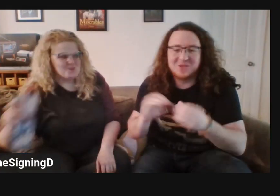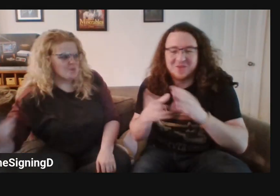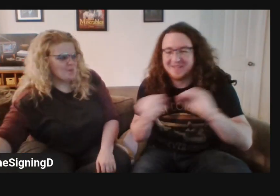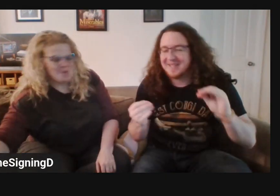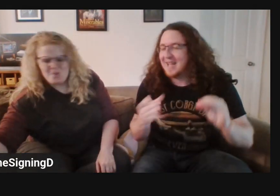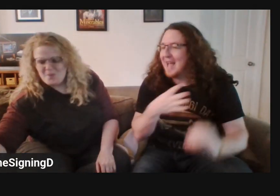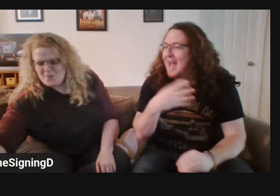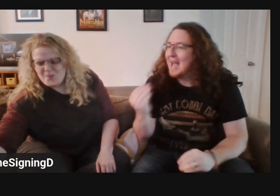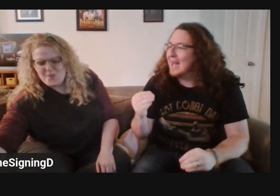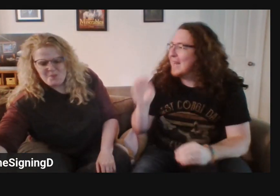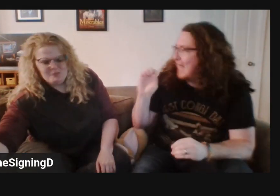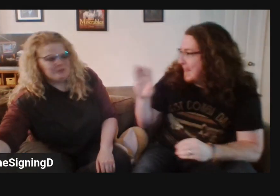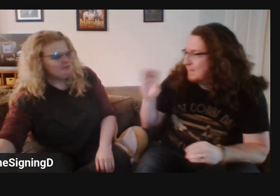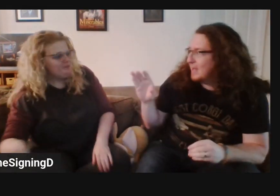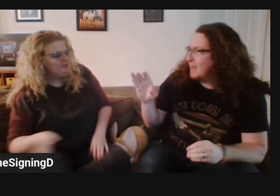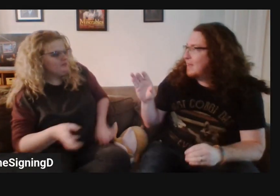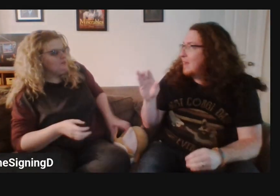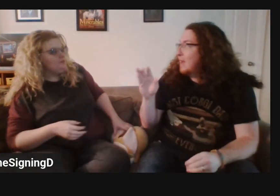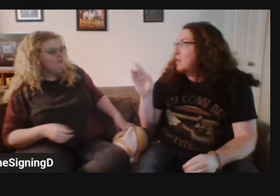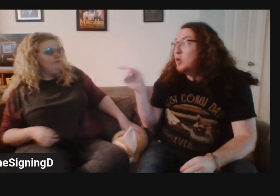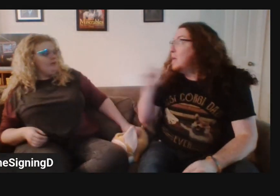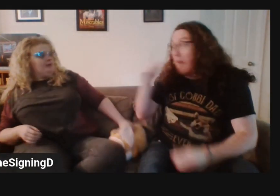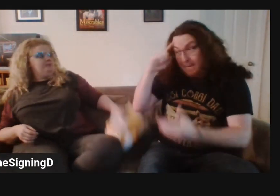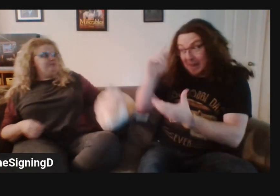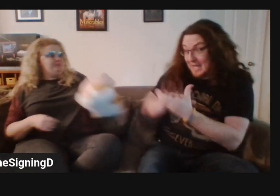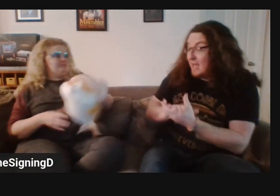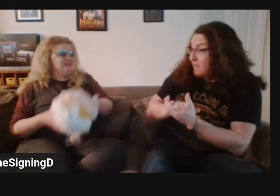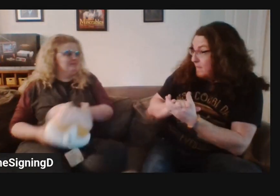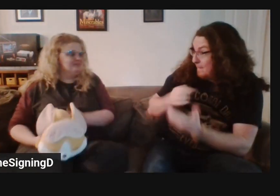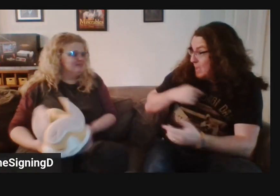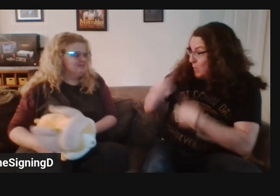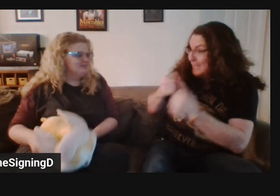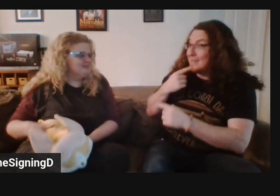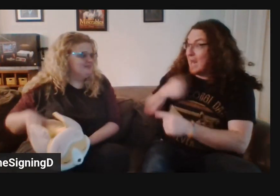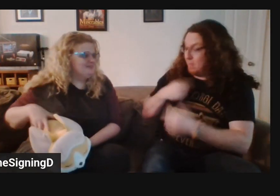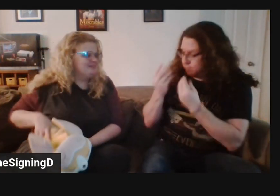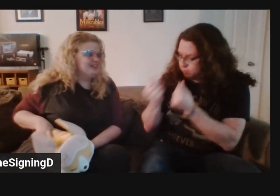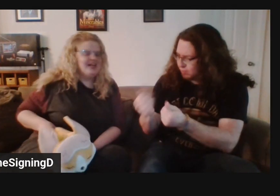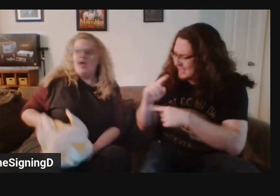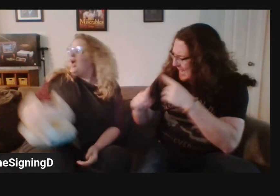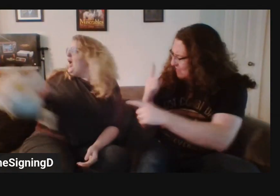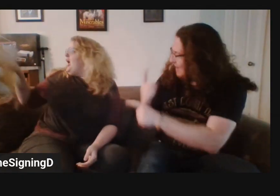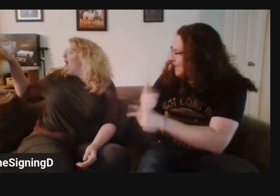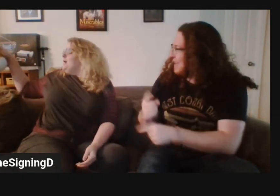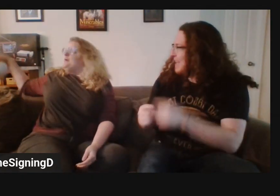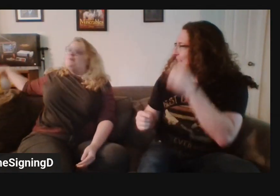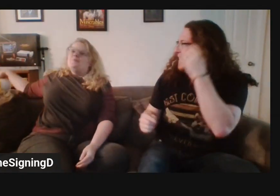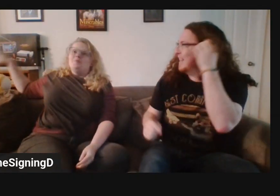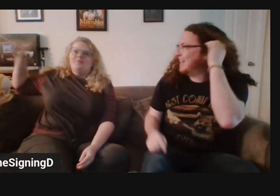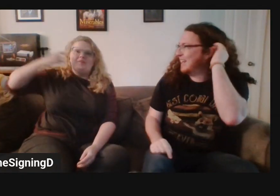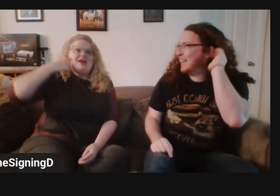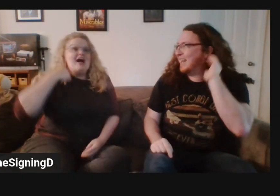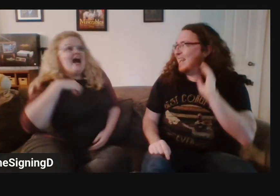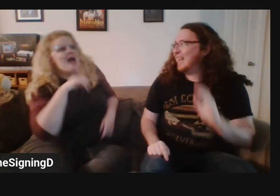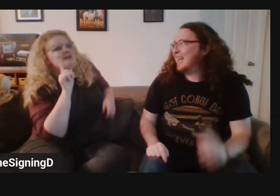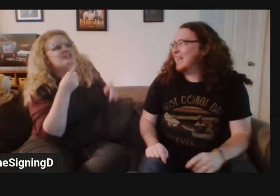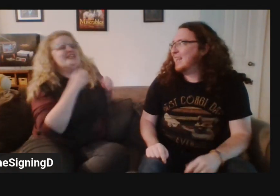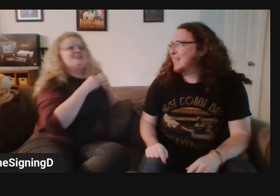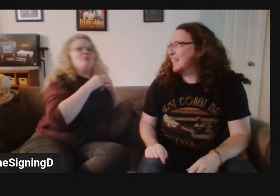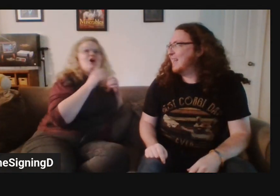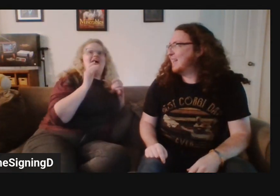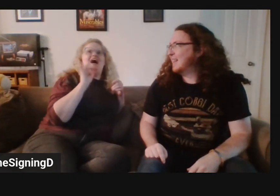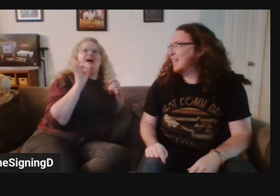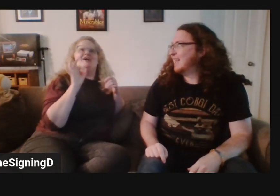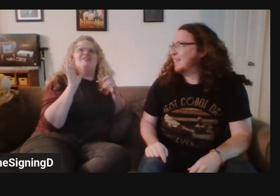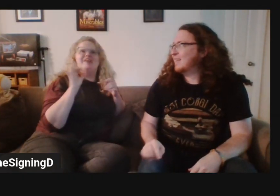And Emily, you did not believe him when he said I know sign at first, right? It was